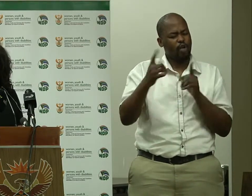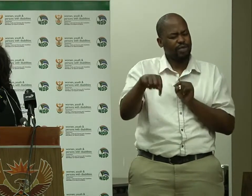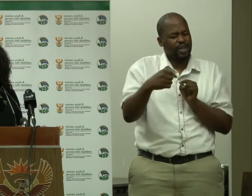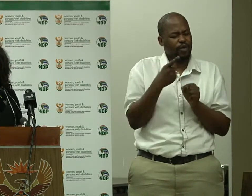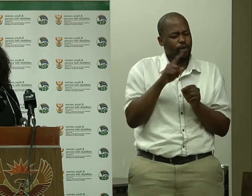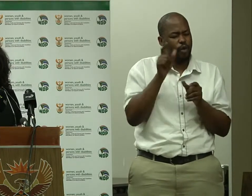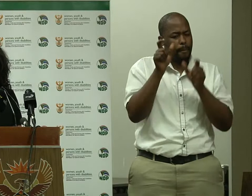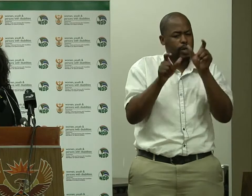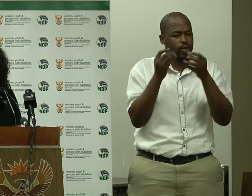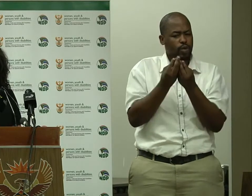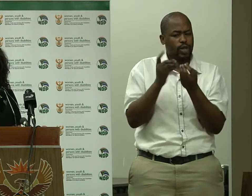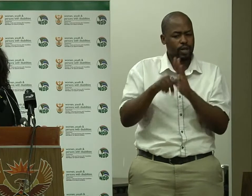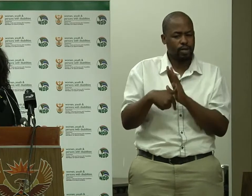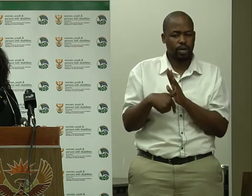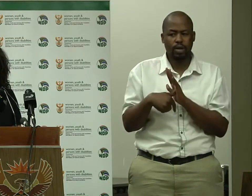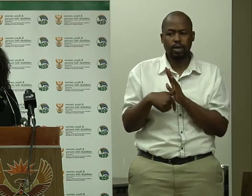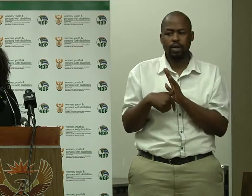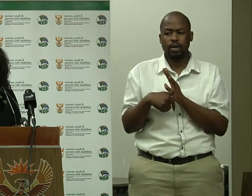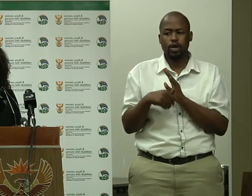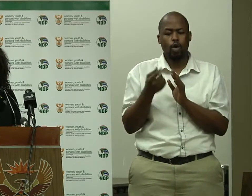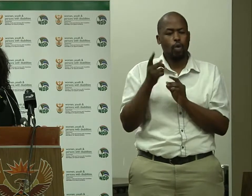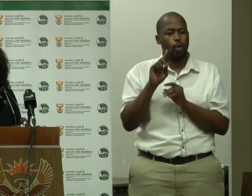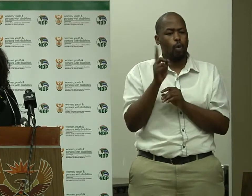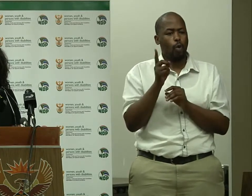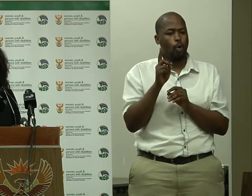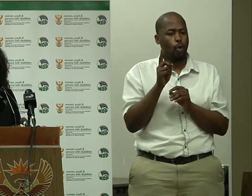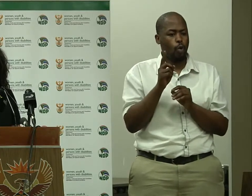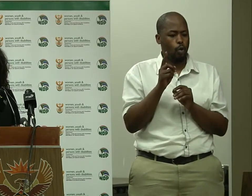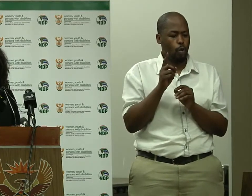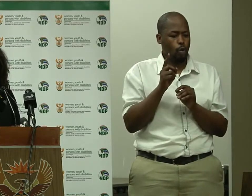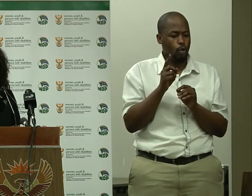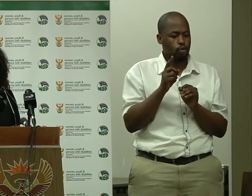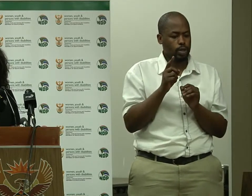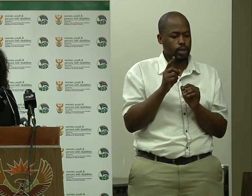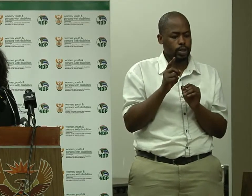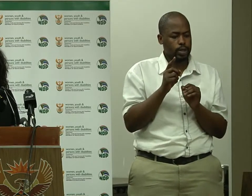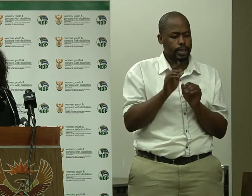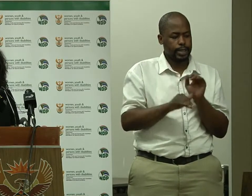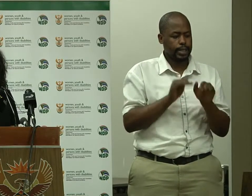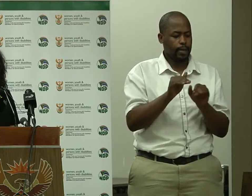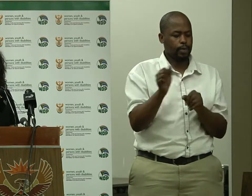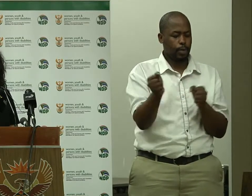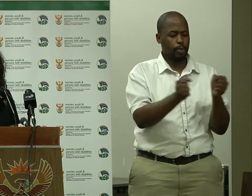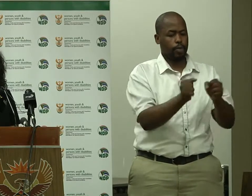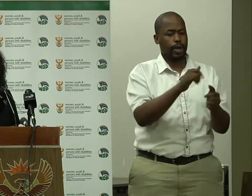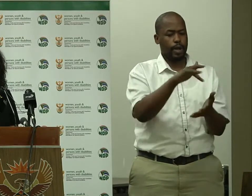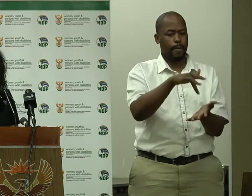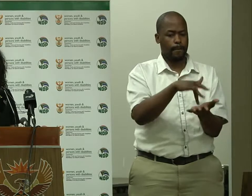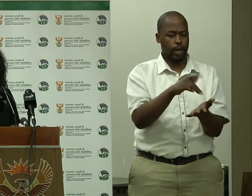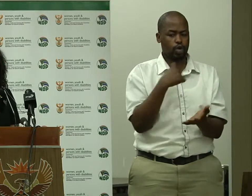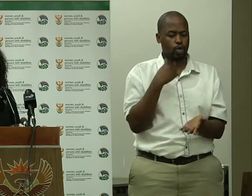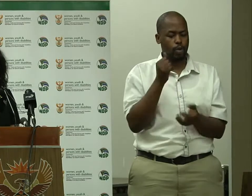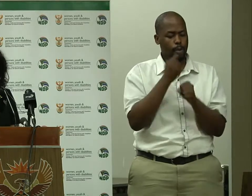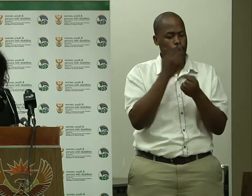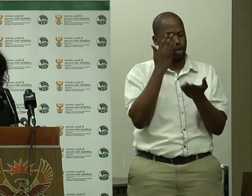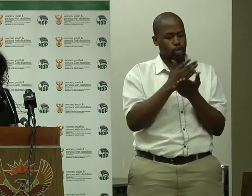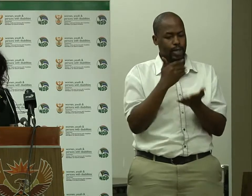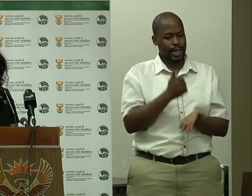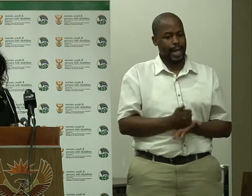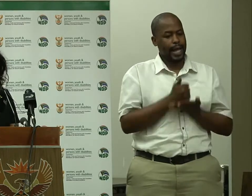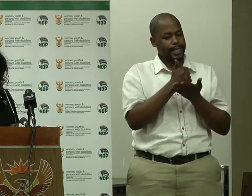disabilities? What relief measures have been put in place to ensure that they are assisted during this